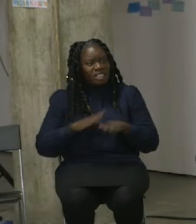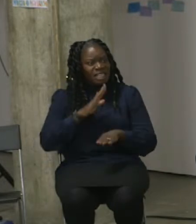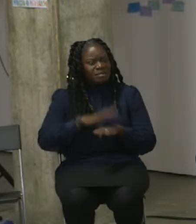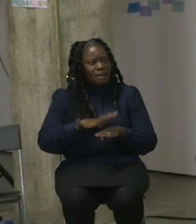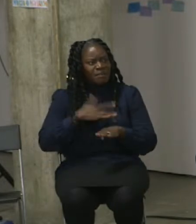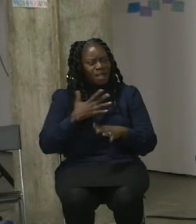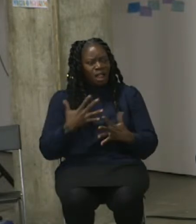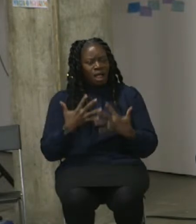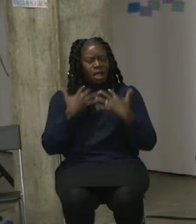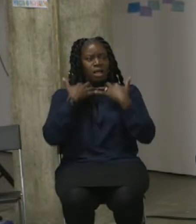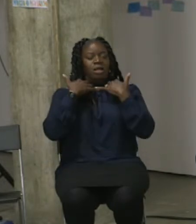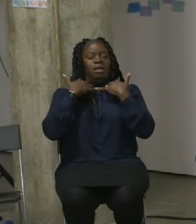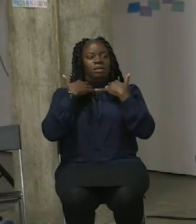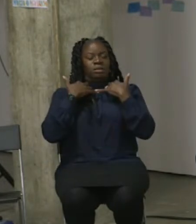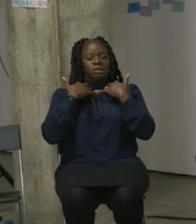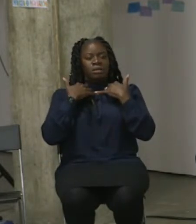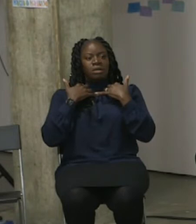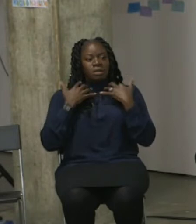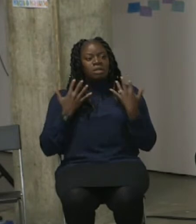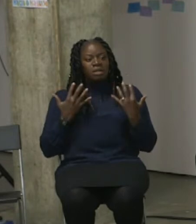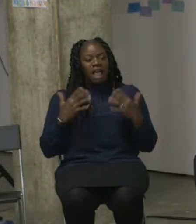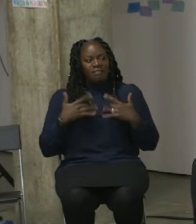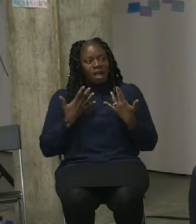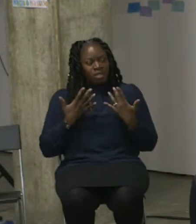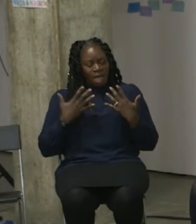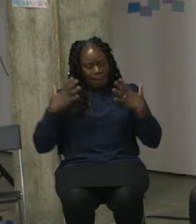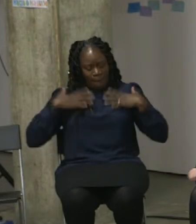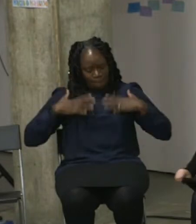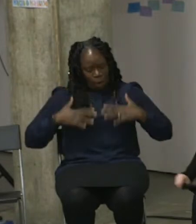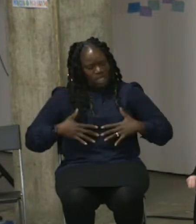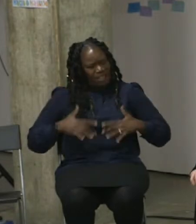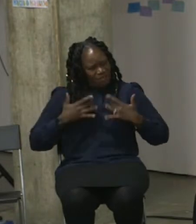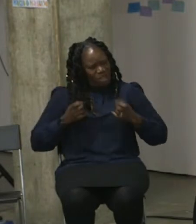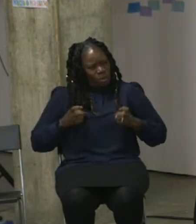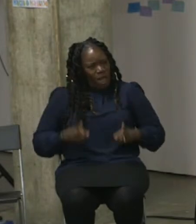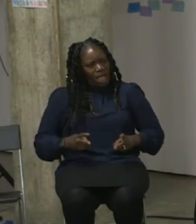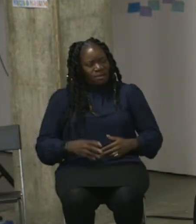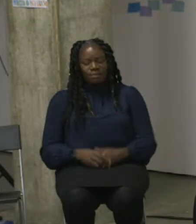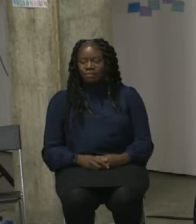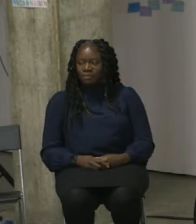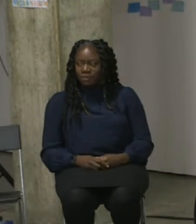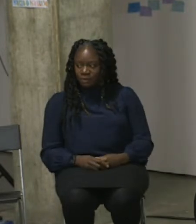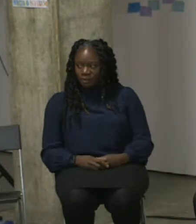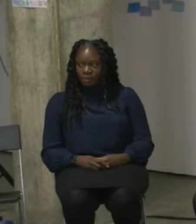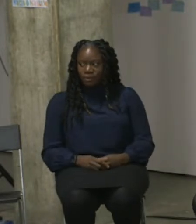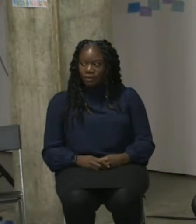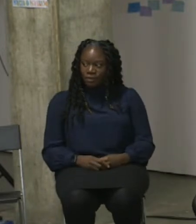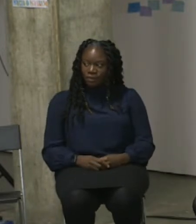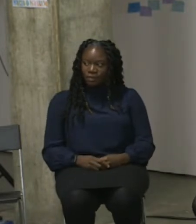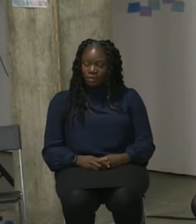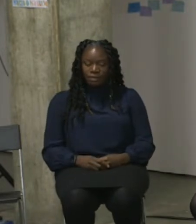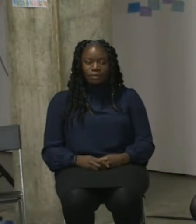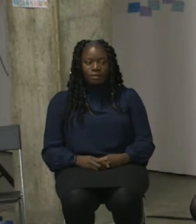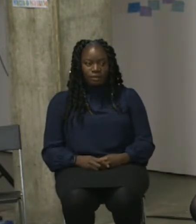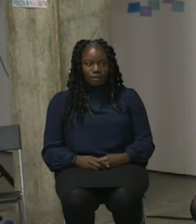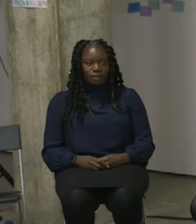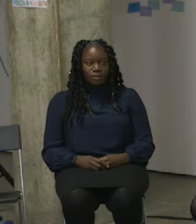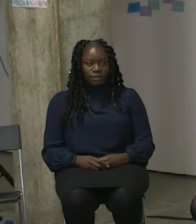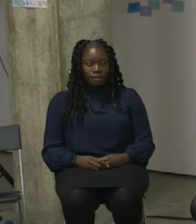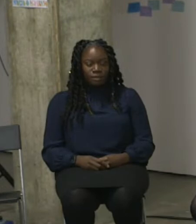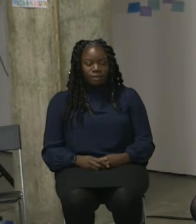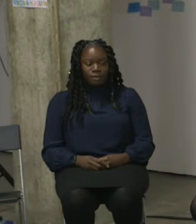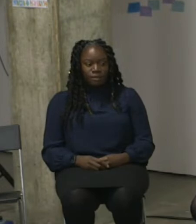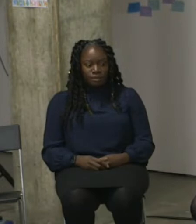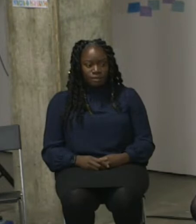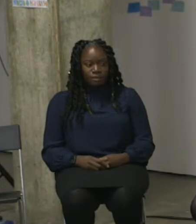suffocated, and I feel that in my body. And the other thing I'm